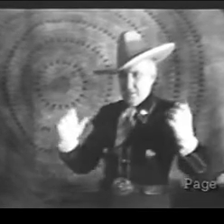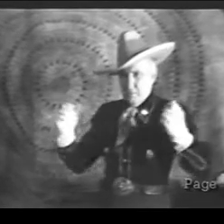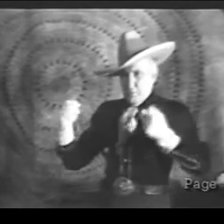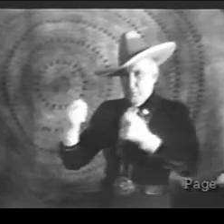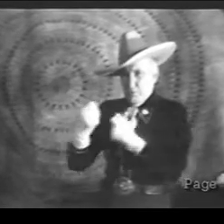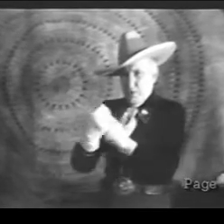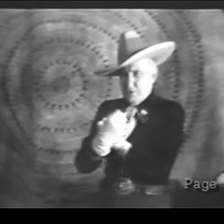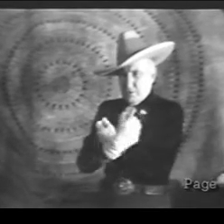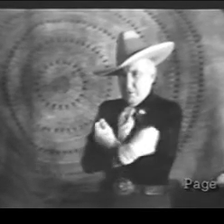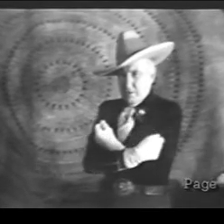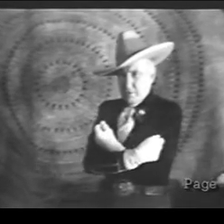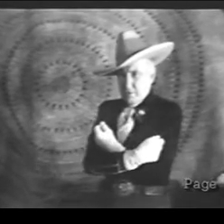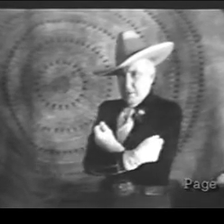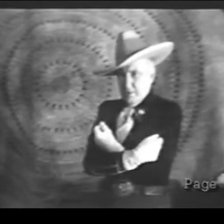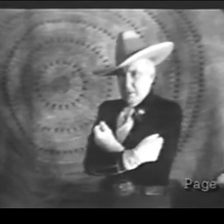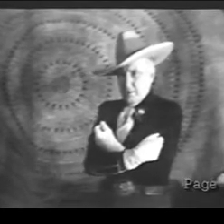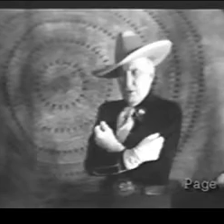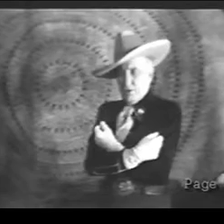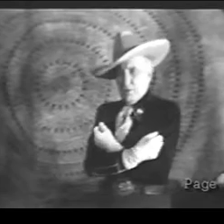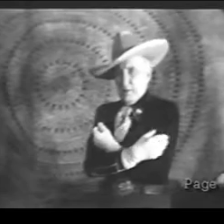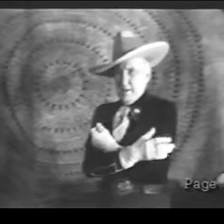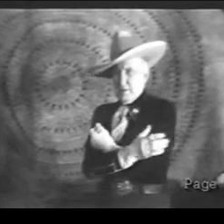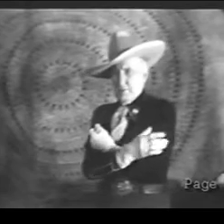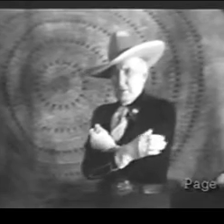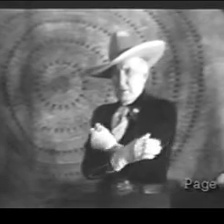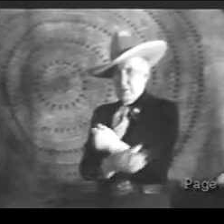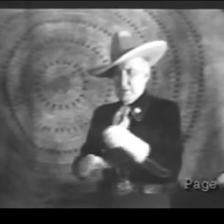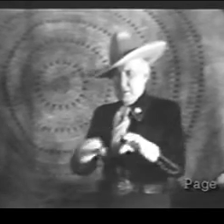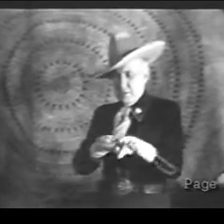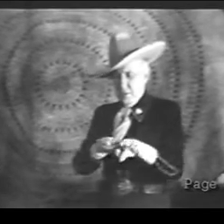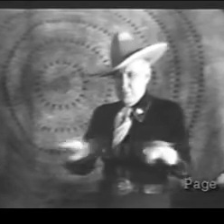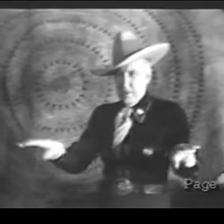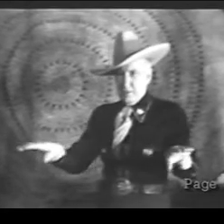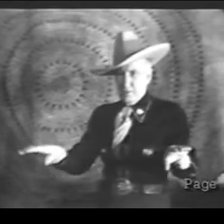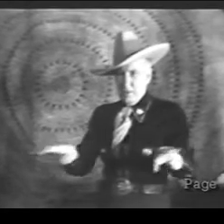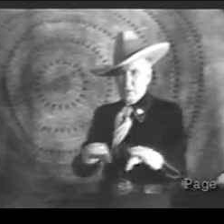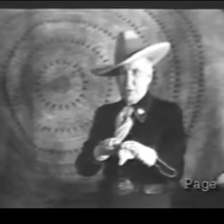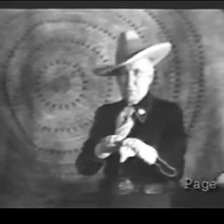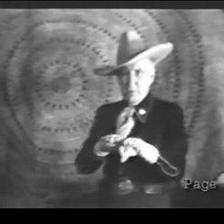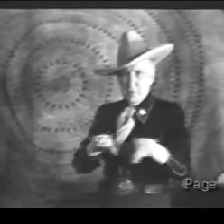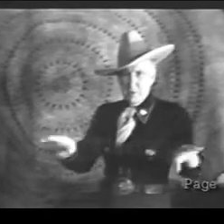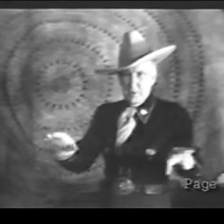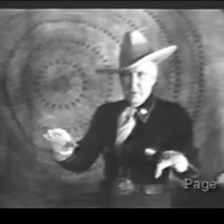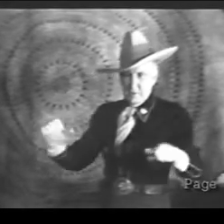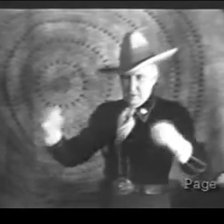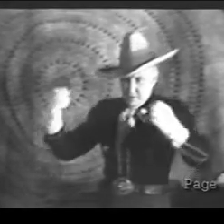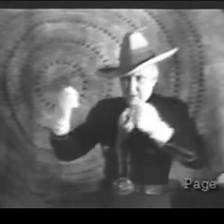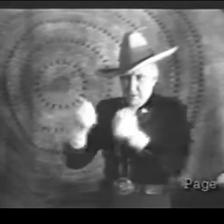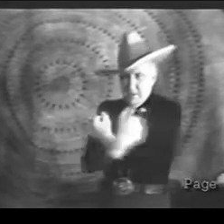something you pull around you this way. Now the ordinary blanket is a cloth blanket, which I'll show you in a moment.